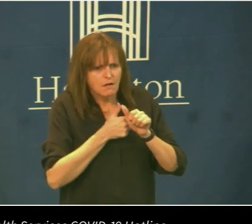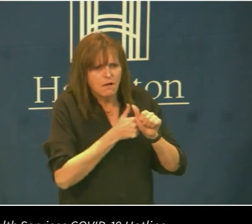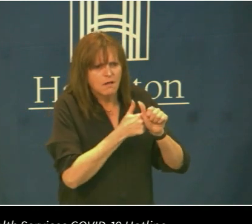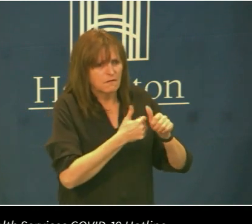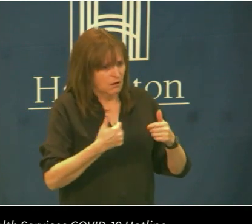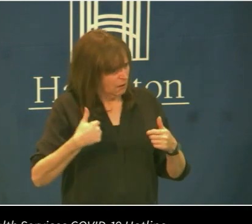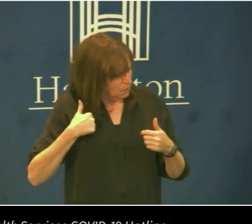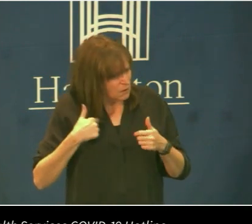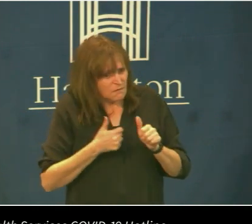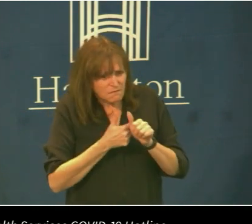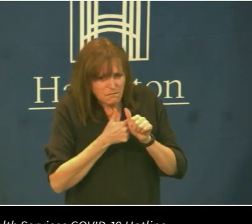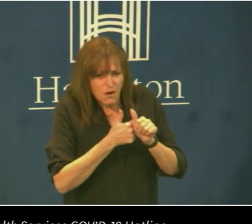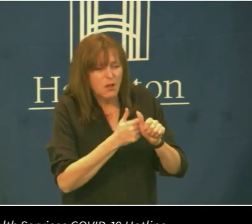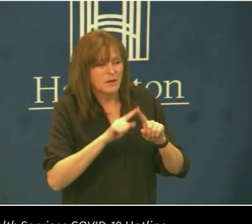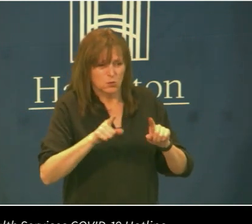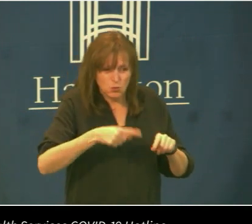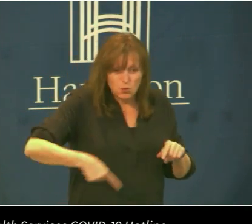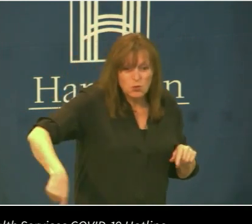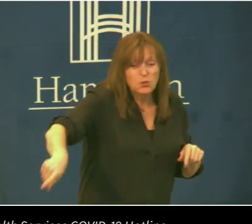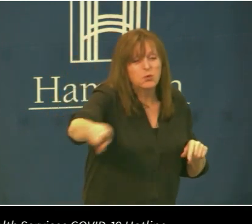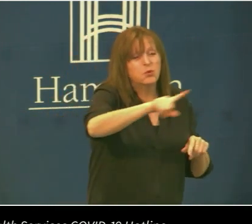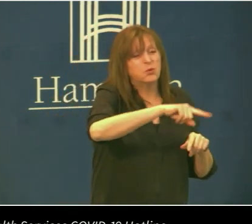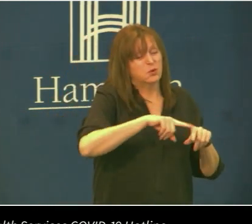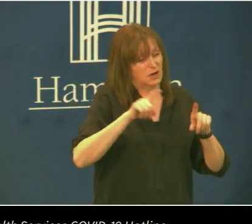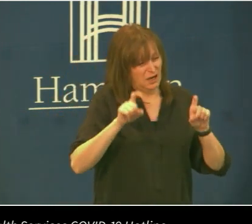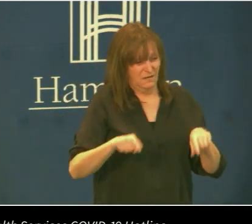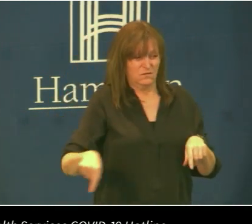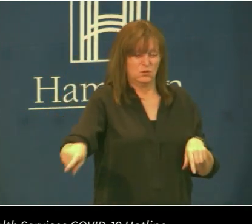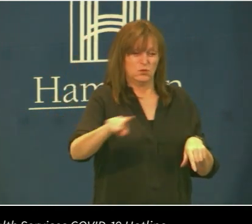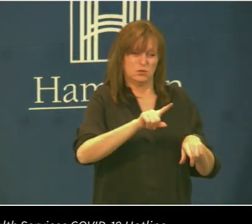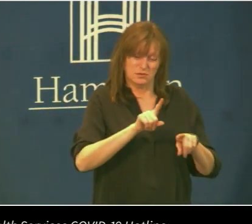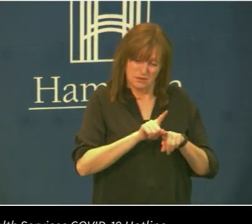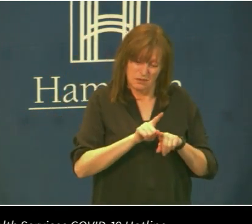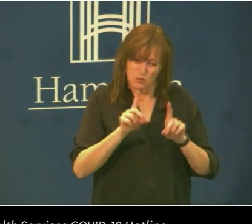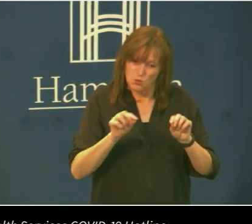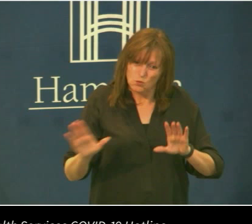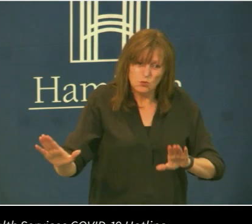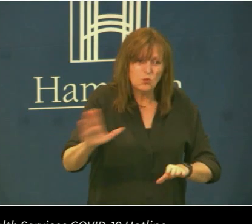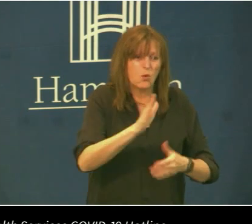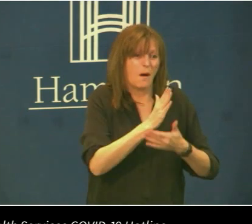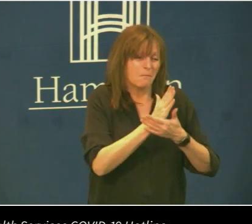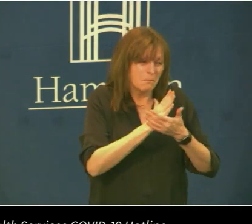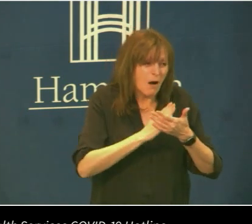and we certainly ask you to make sure that you do, and make sure that others do as well.